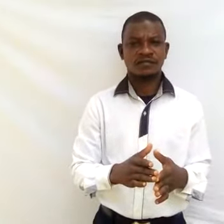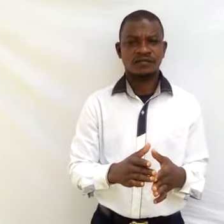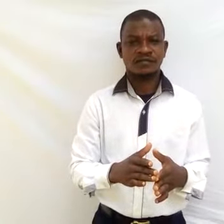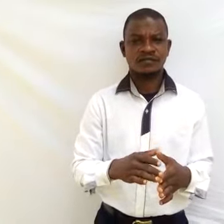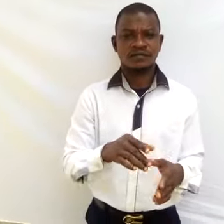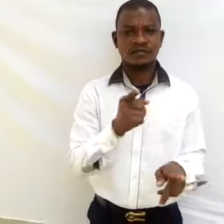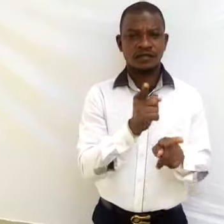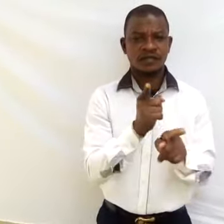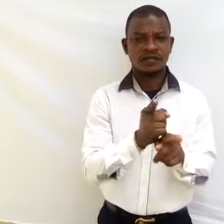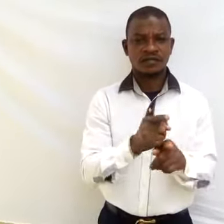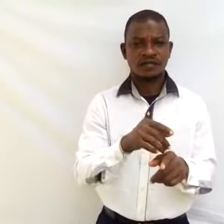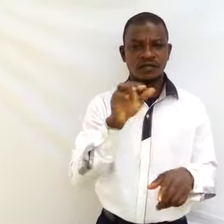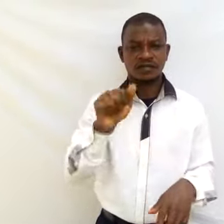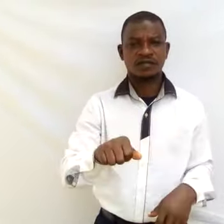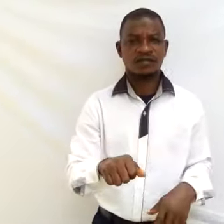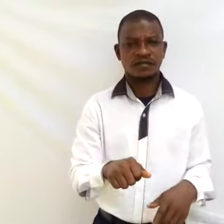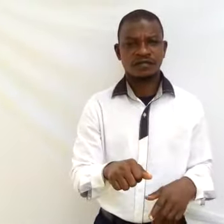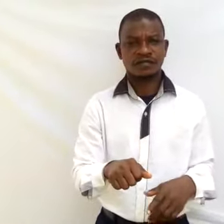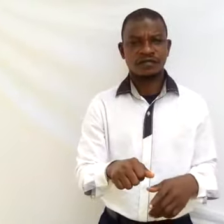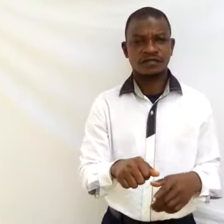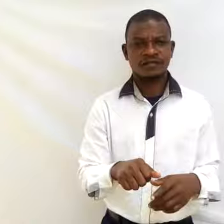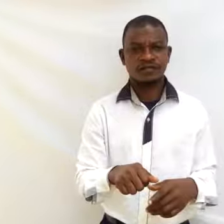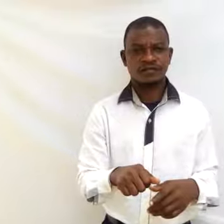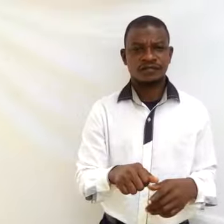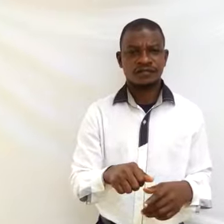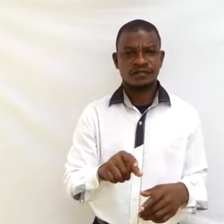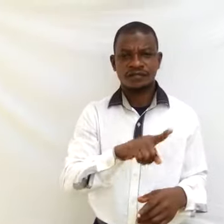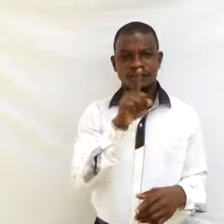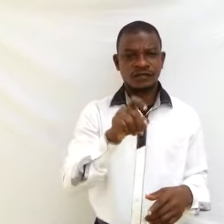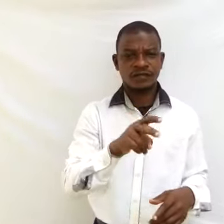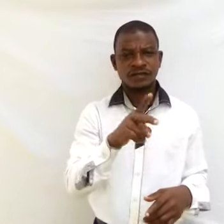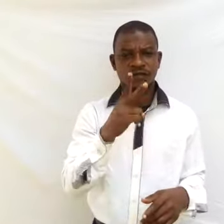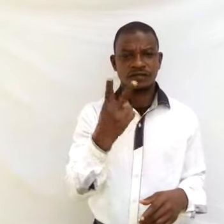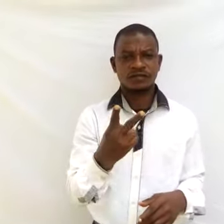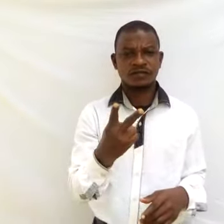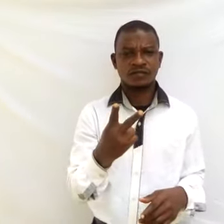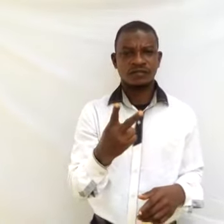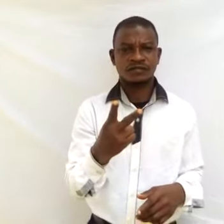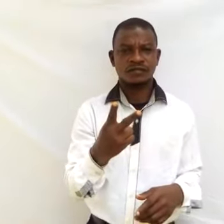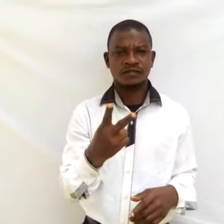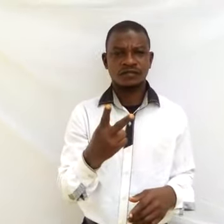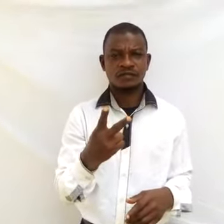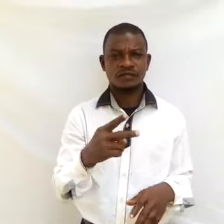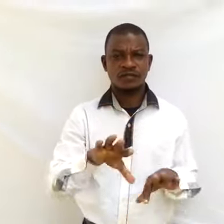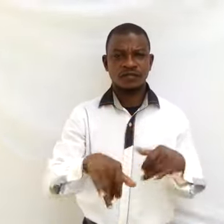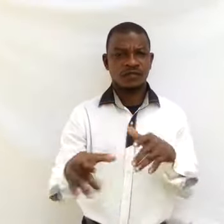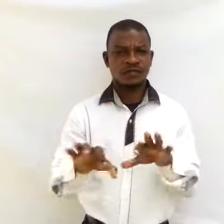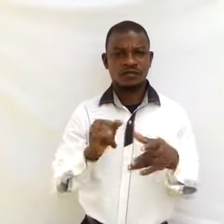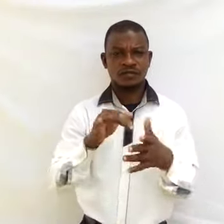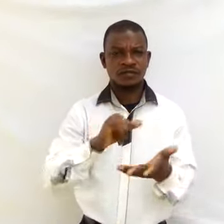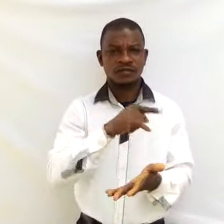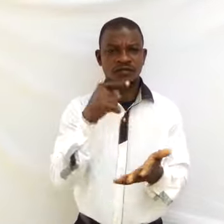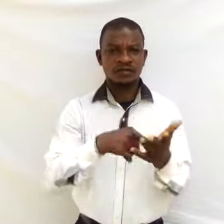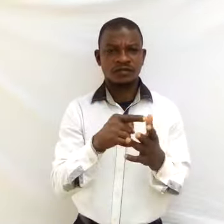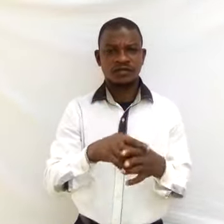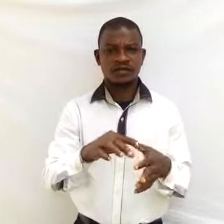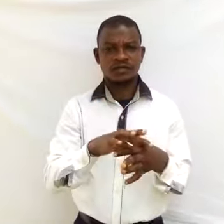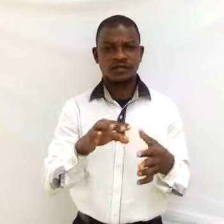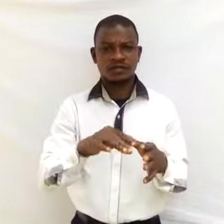Answer: yes. Question 2. How does this analogy model the